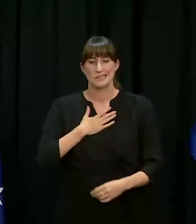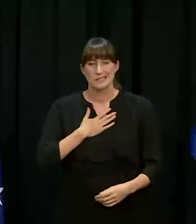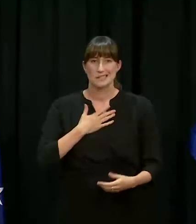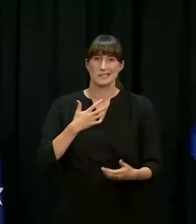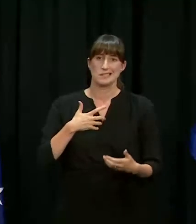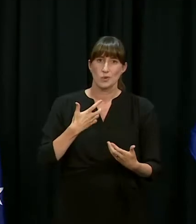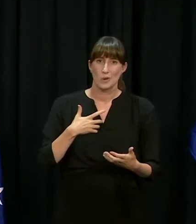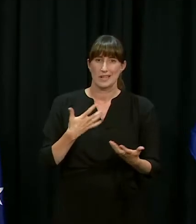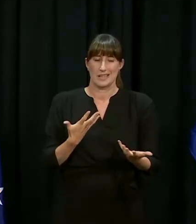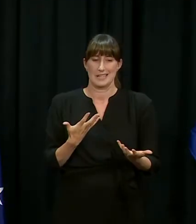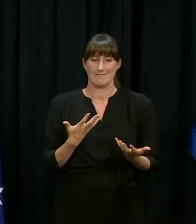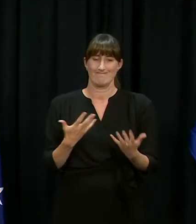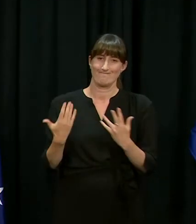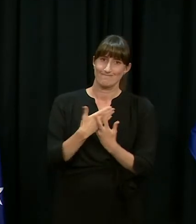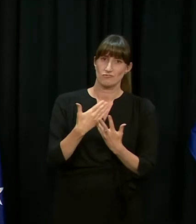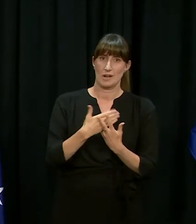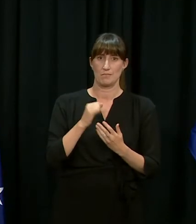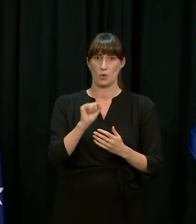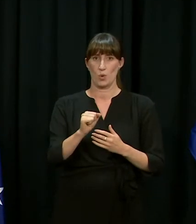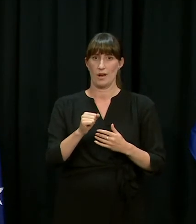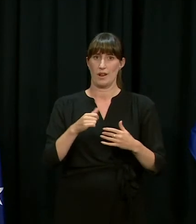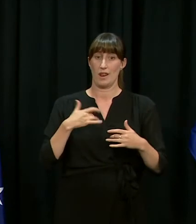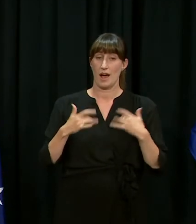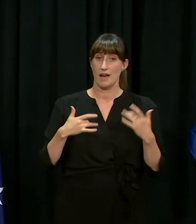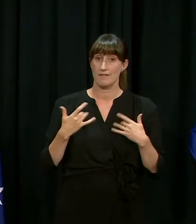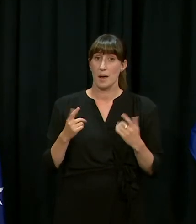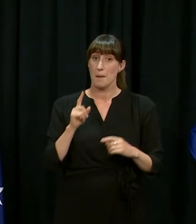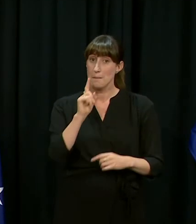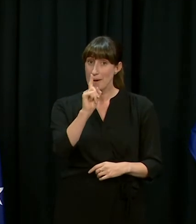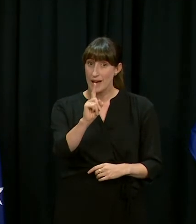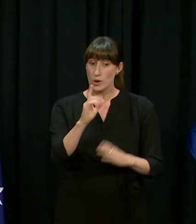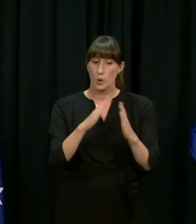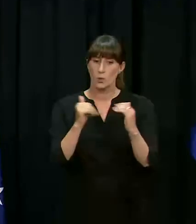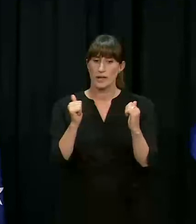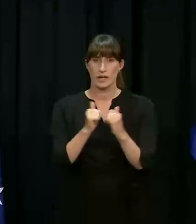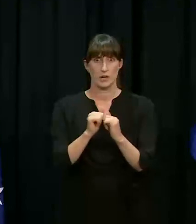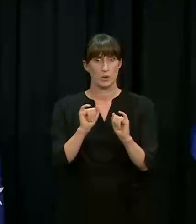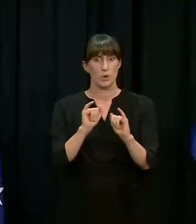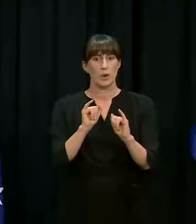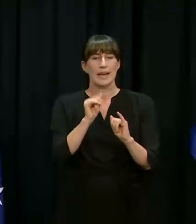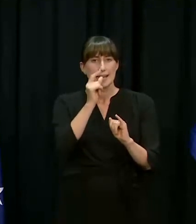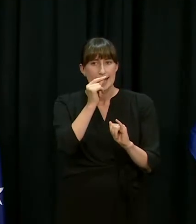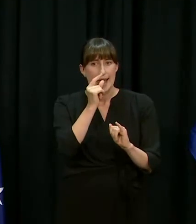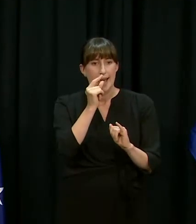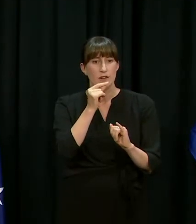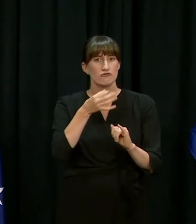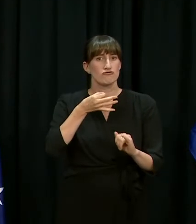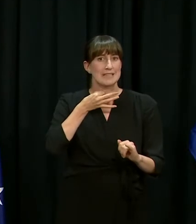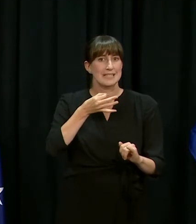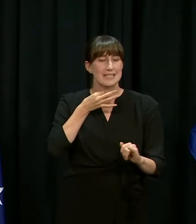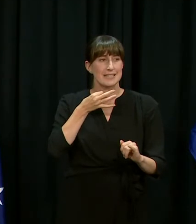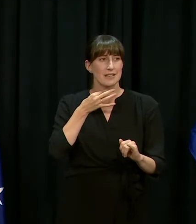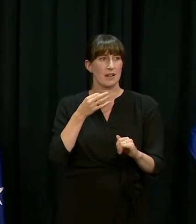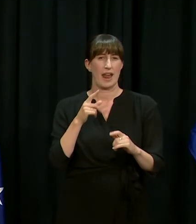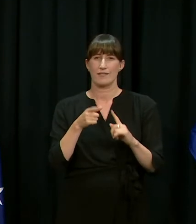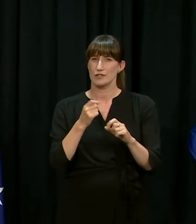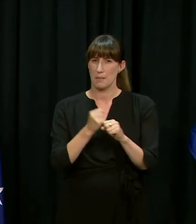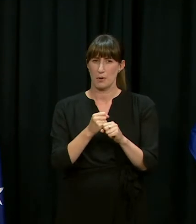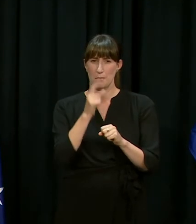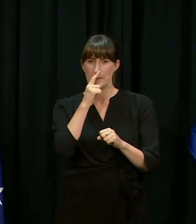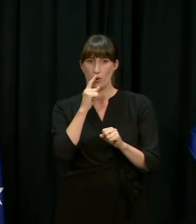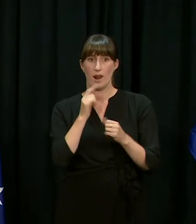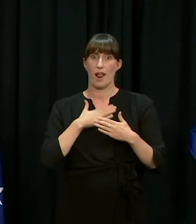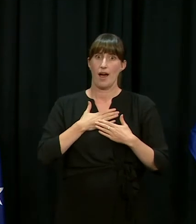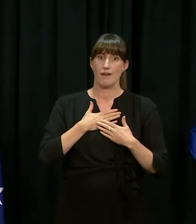mass gatherings, which tend to happen over that period of time, pose the greatest risks when there is COVID in the community. Things like church and